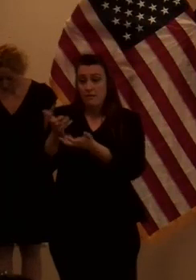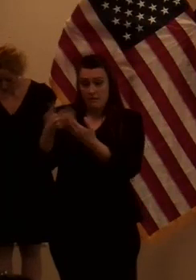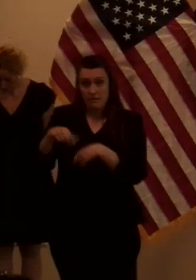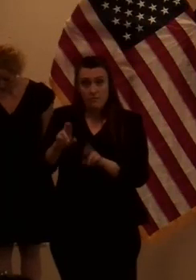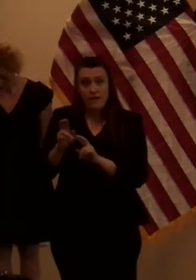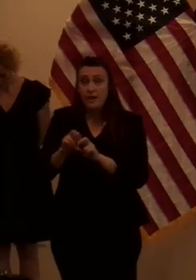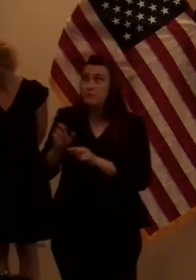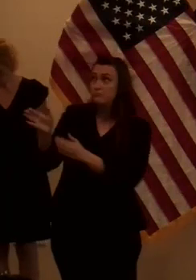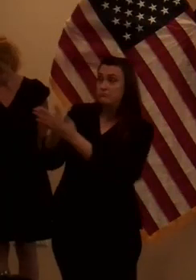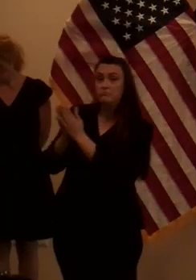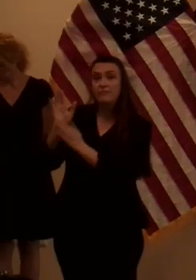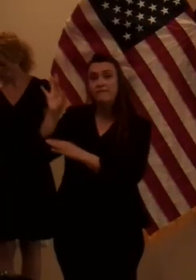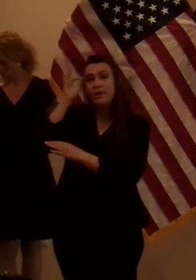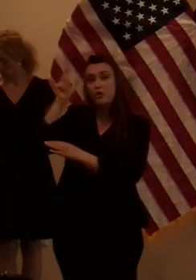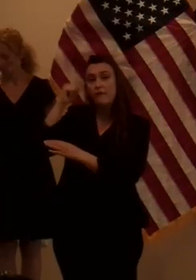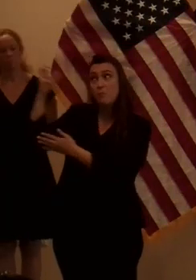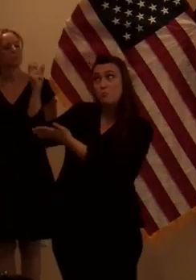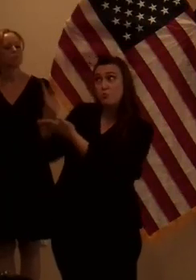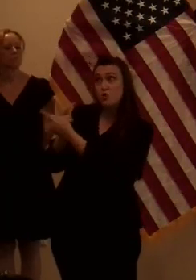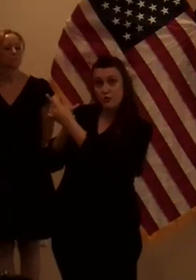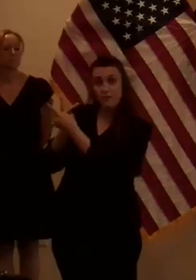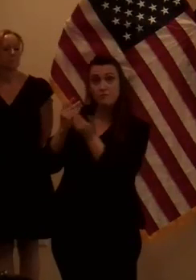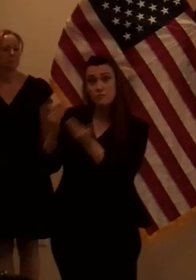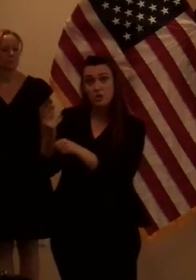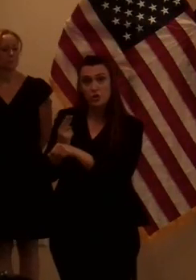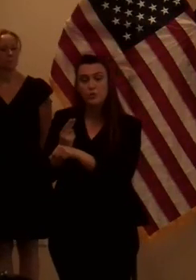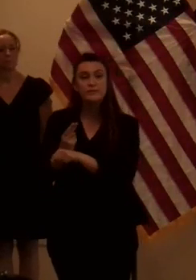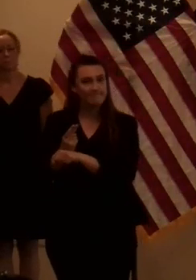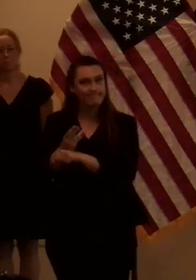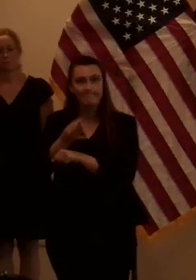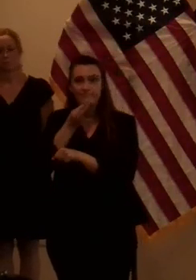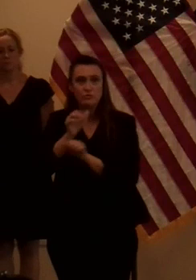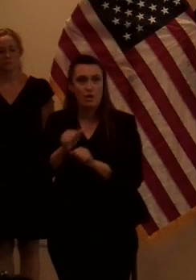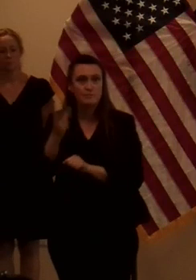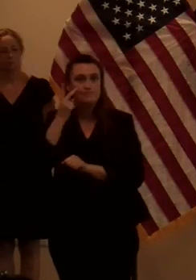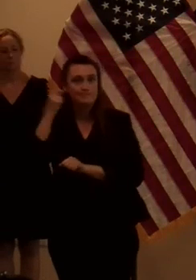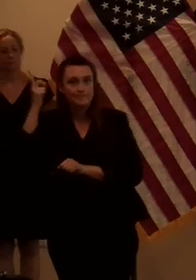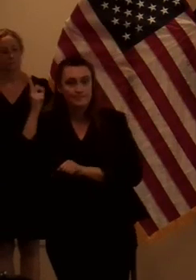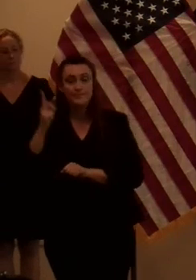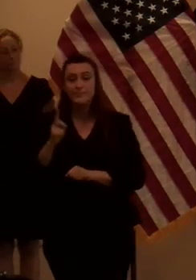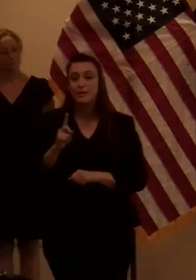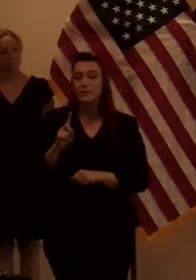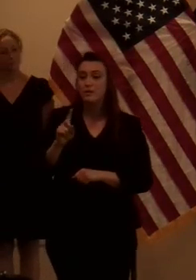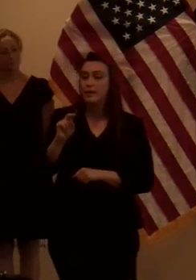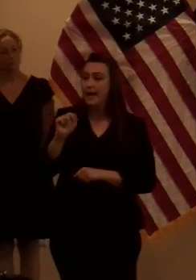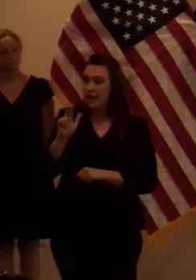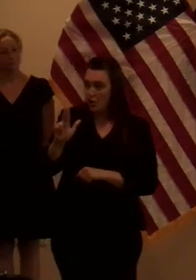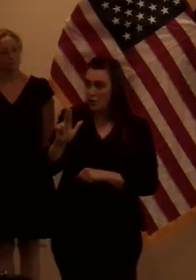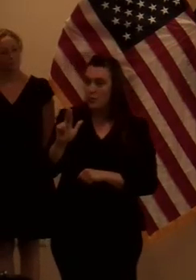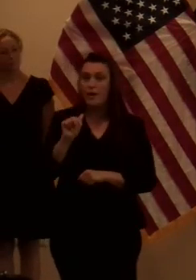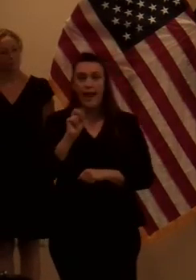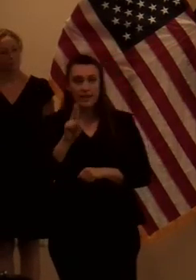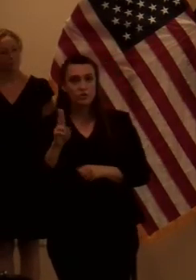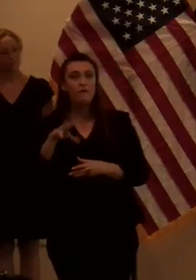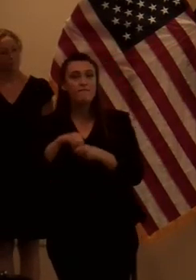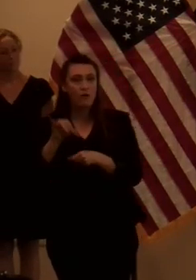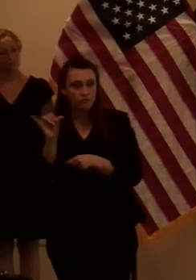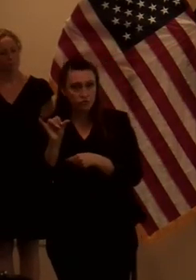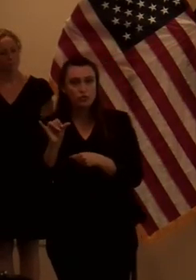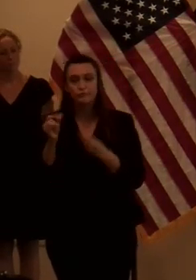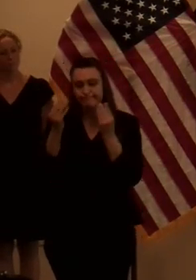as possible. Arizona State University and Northern Arizona University are also thinking big as they step up